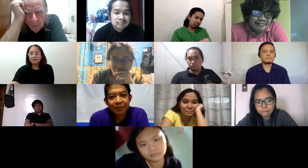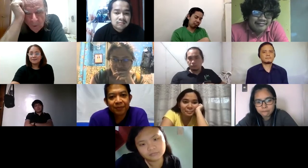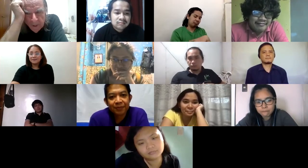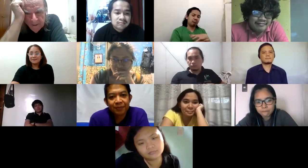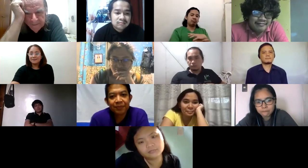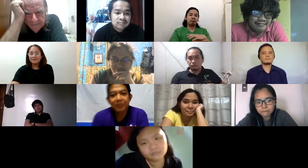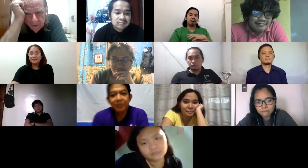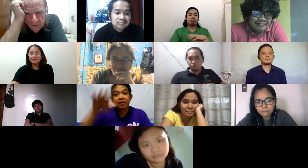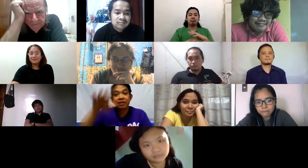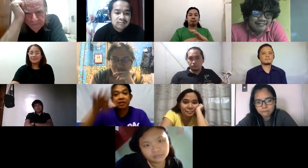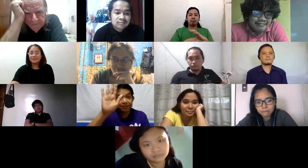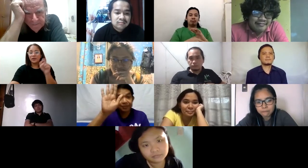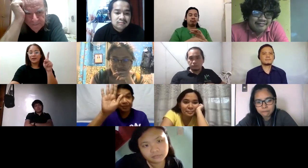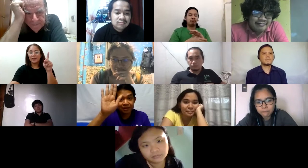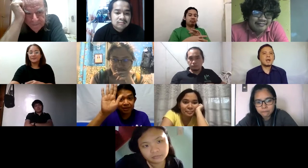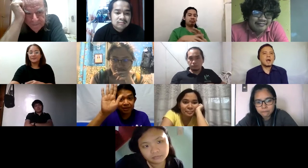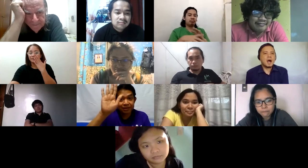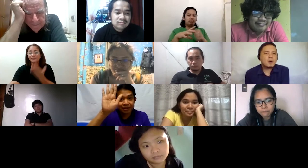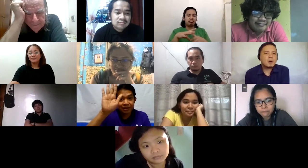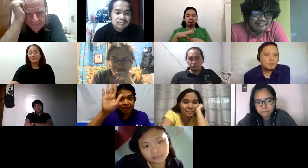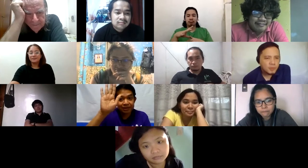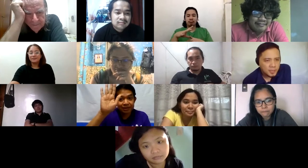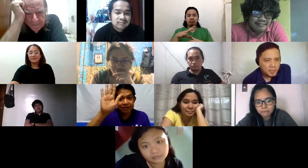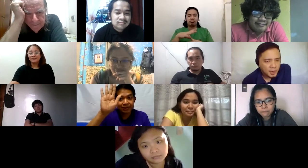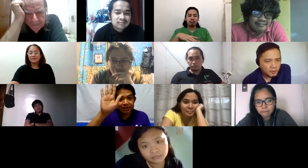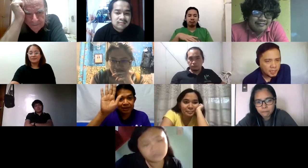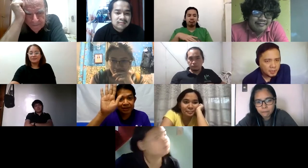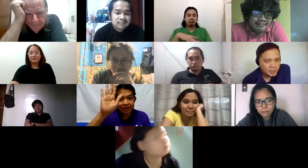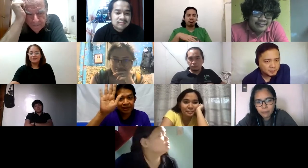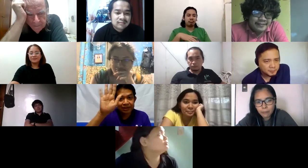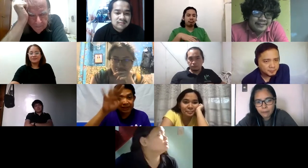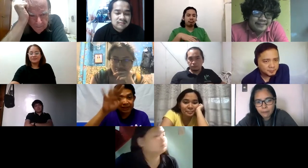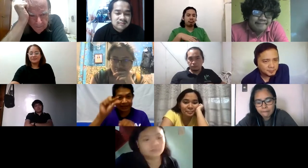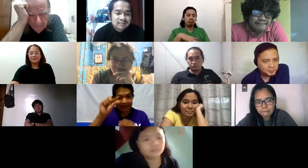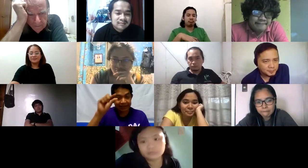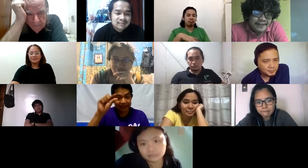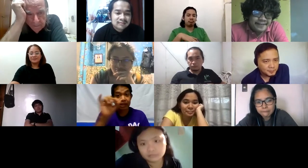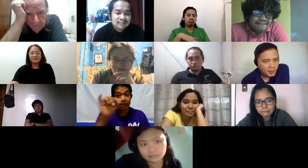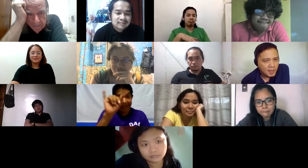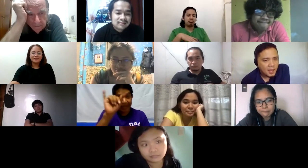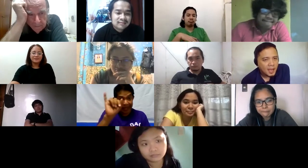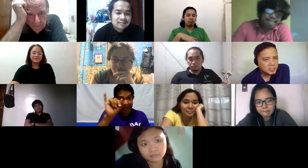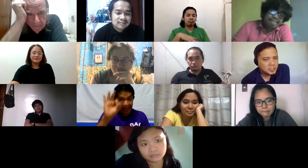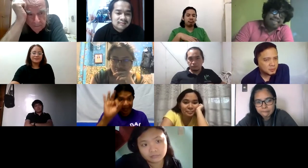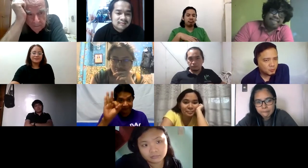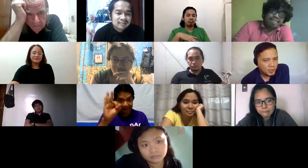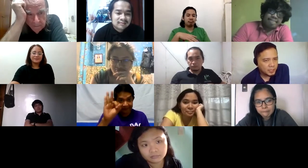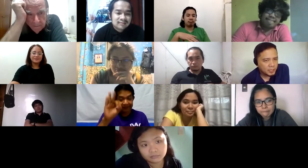Okay, good. Oh, one more thing, Ray, here. Mm-hmm. Just one little thing.